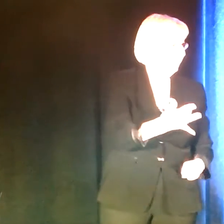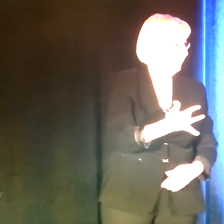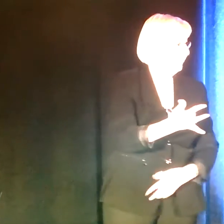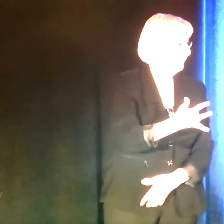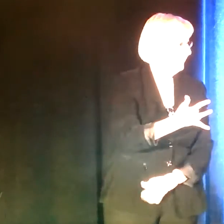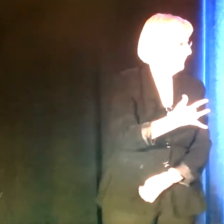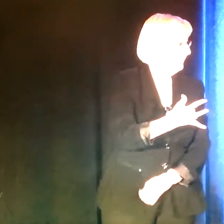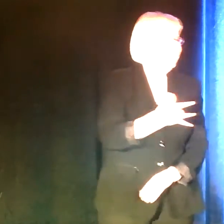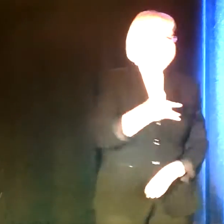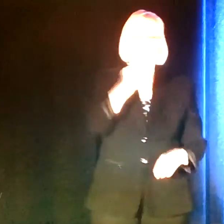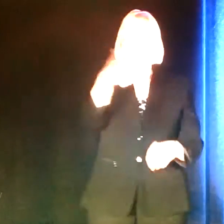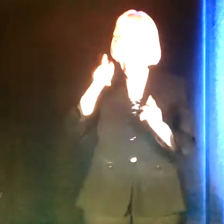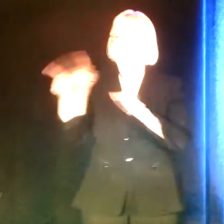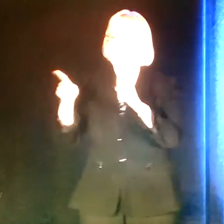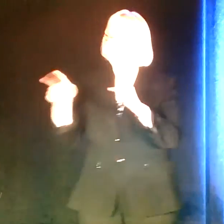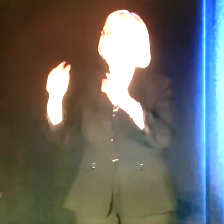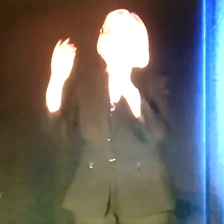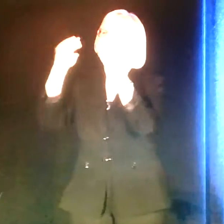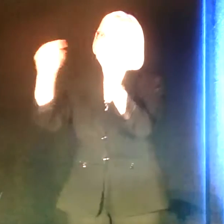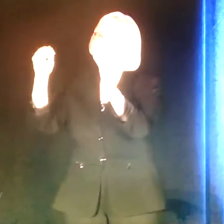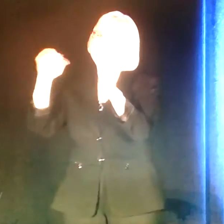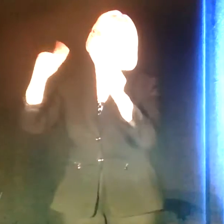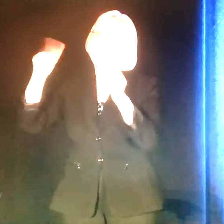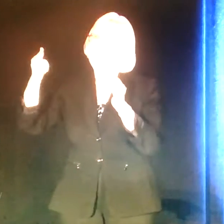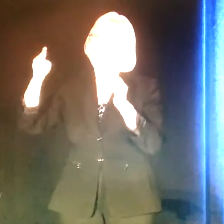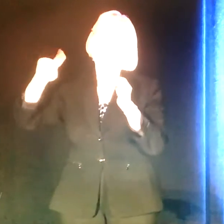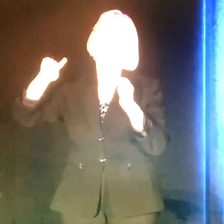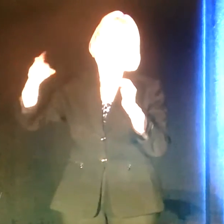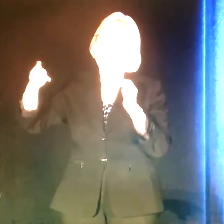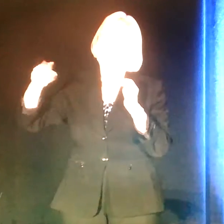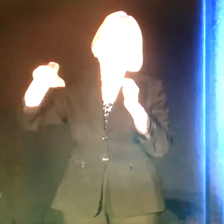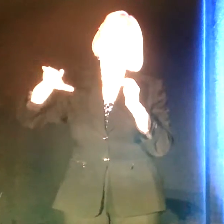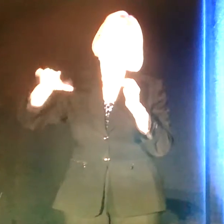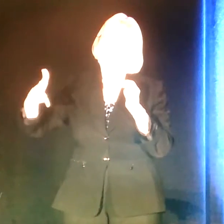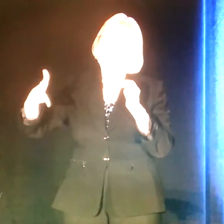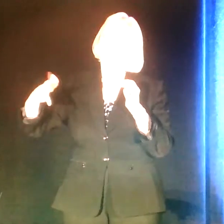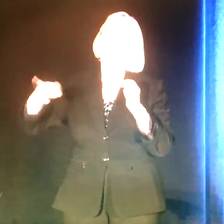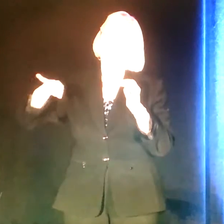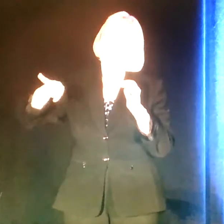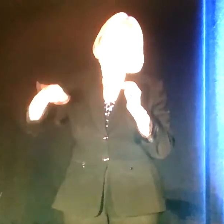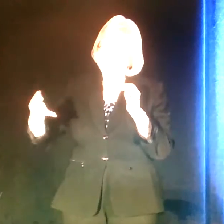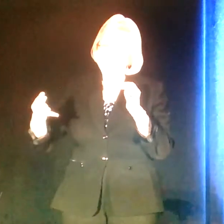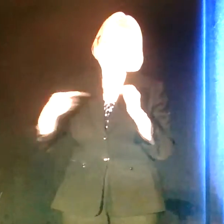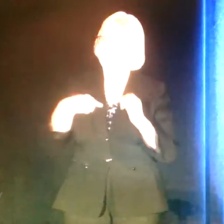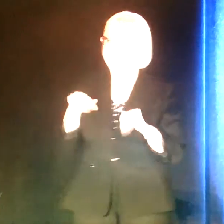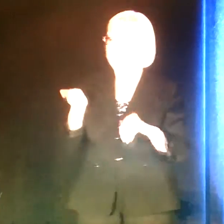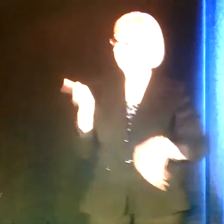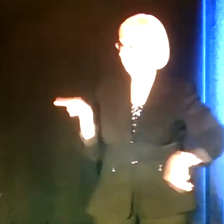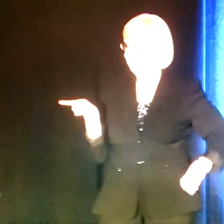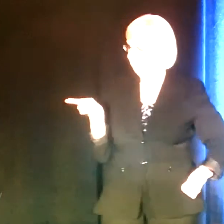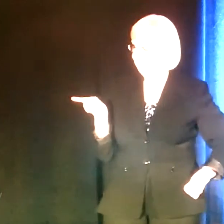point. That's usually mine. But other people's is first, second, third, fourth, in